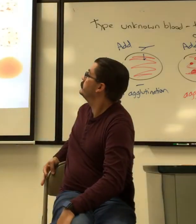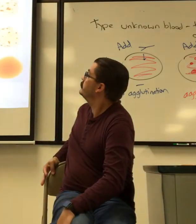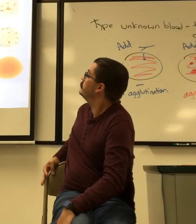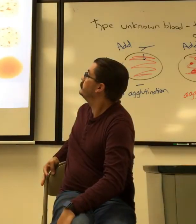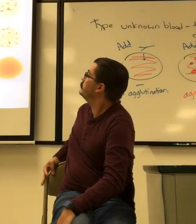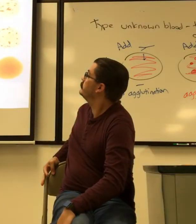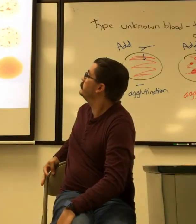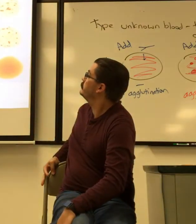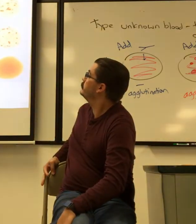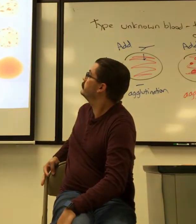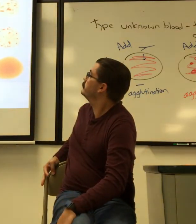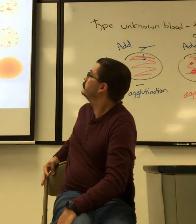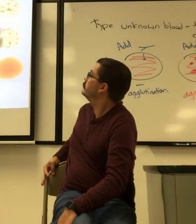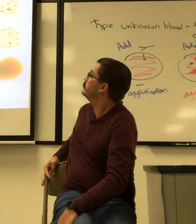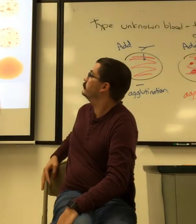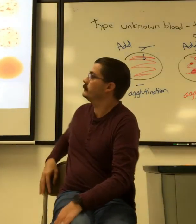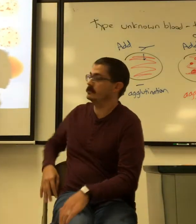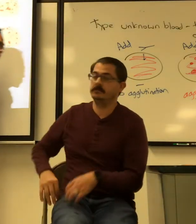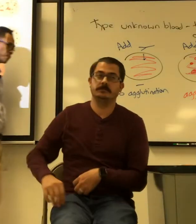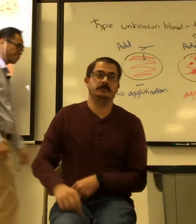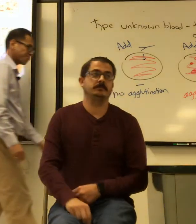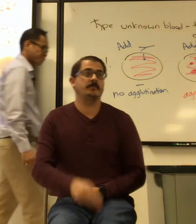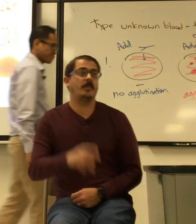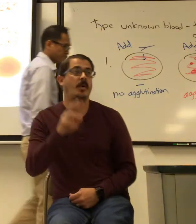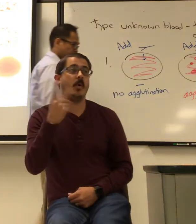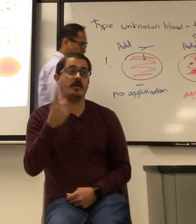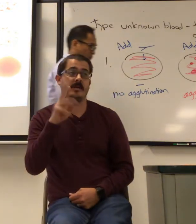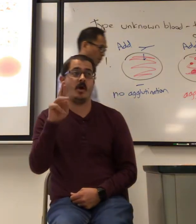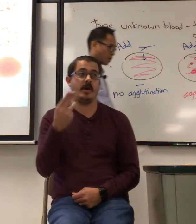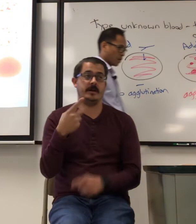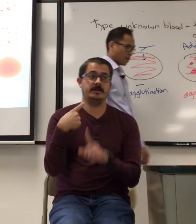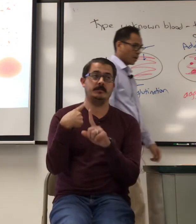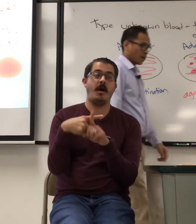No agglutination, no agglutination, agglutination.